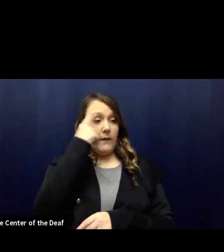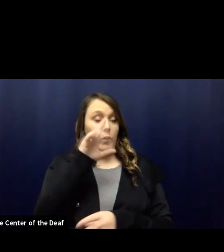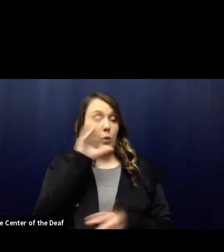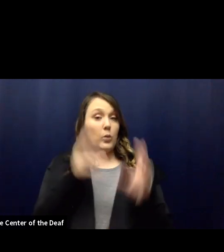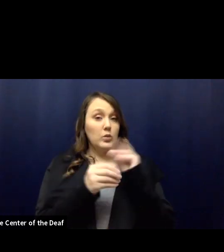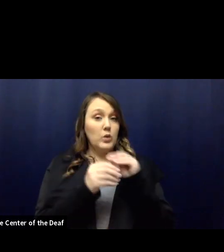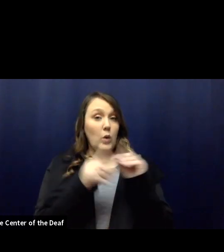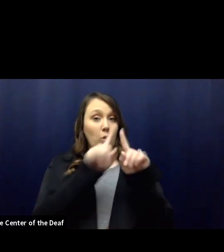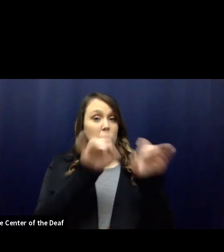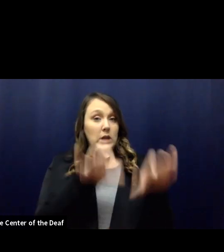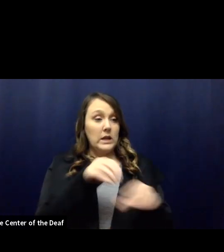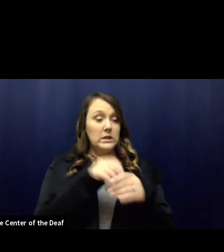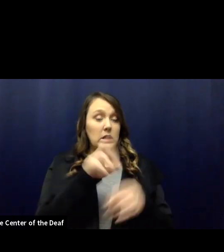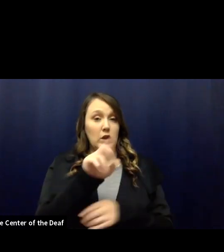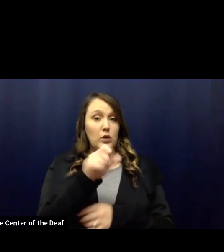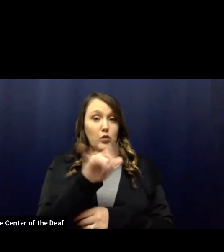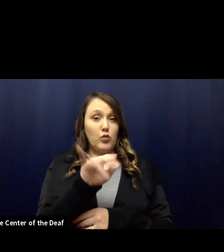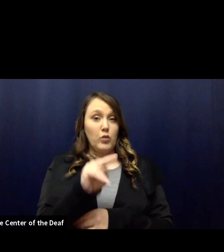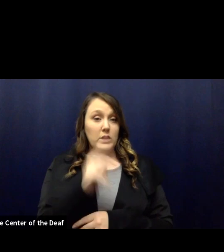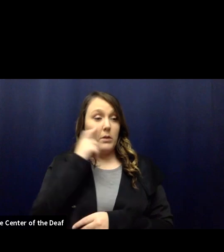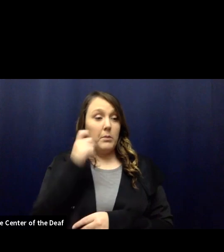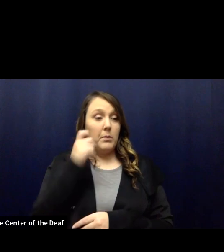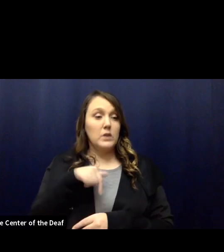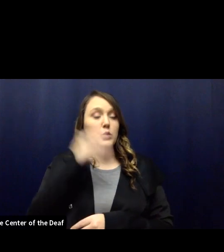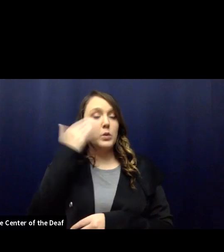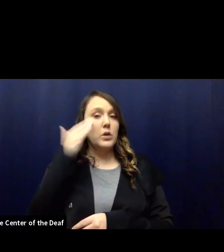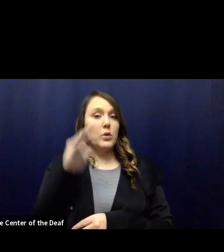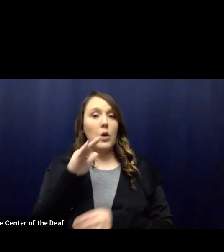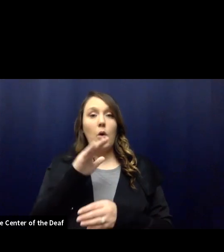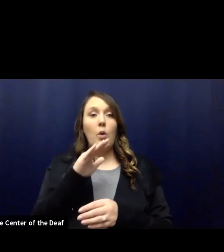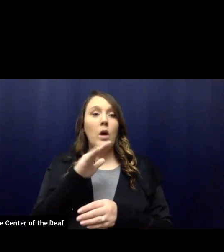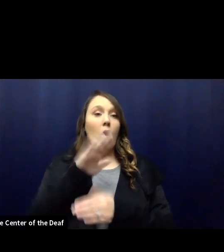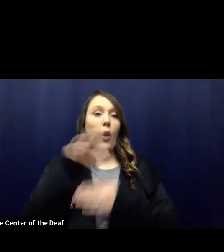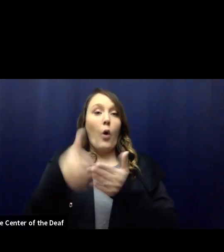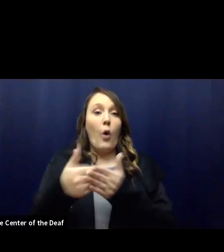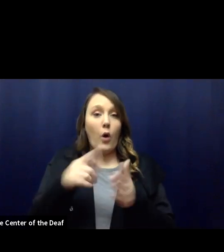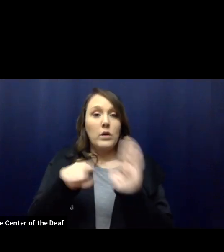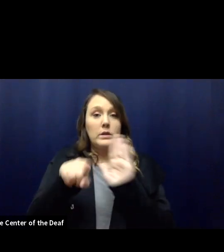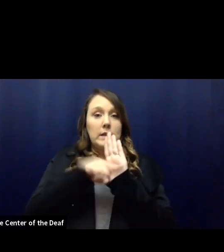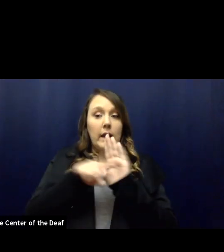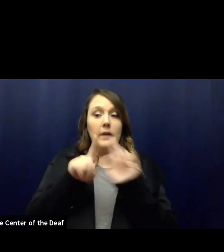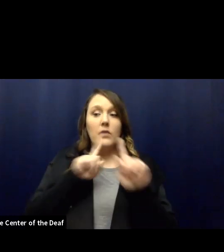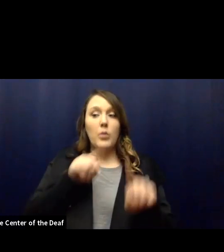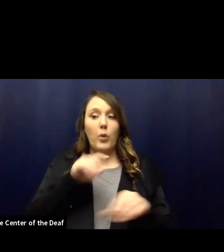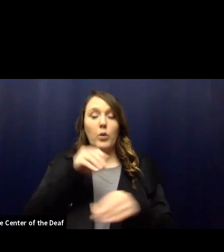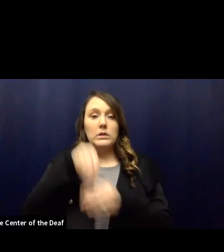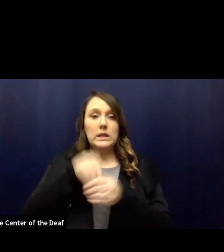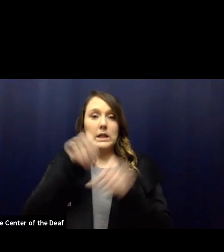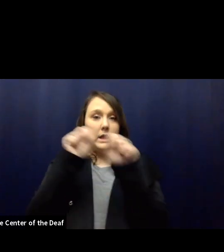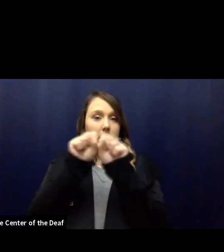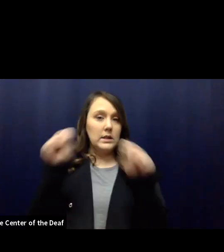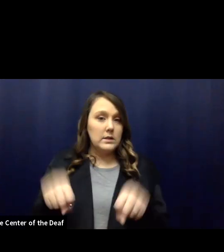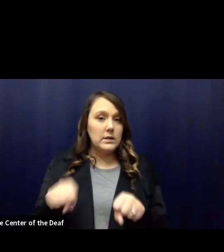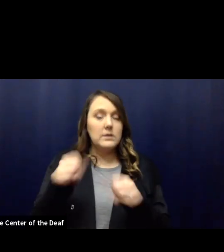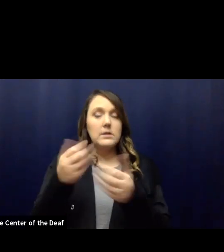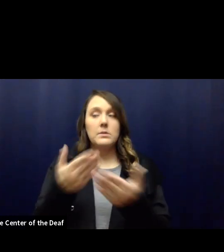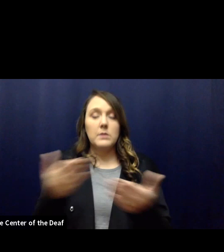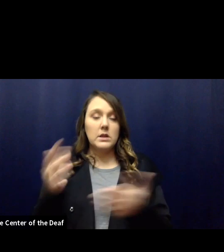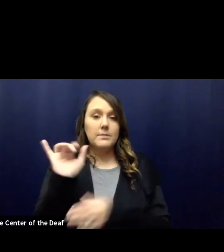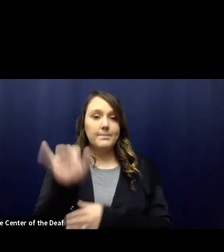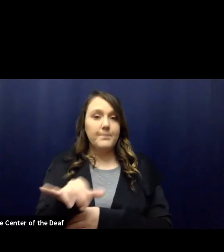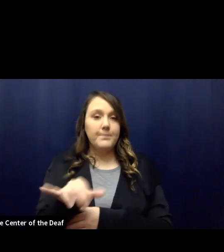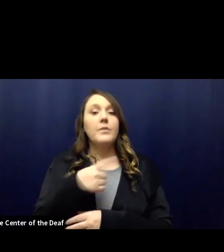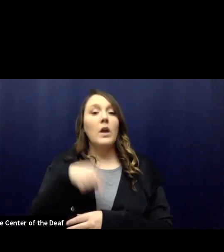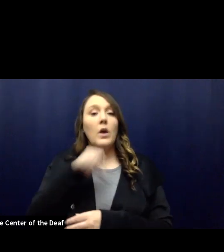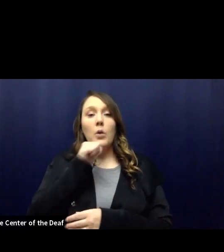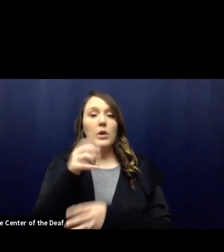in the region, again, because we don't know that we're getting all of the negatives reported into the electronic systems that are used and all of those things. We don't get